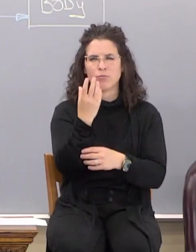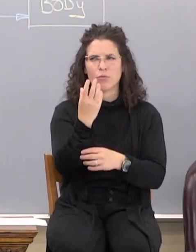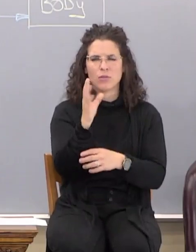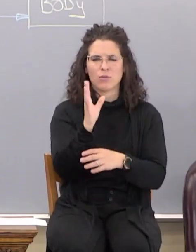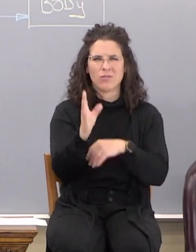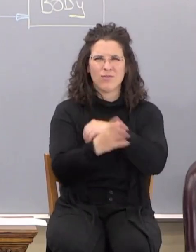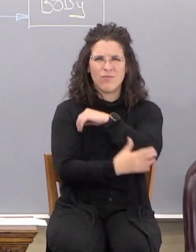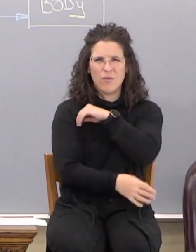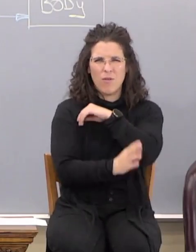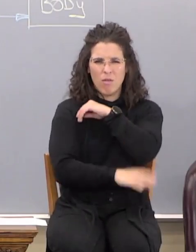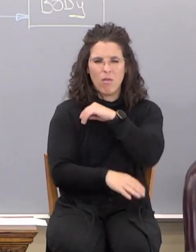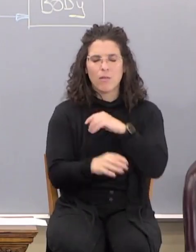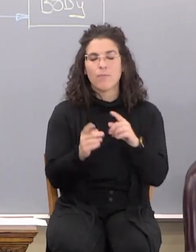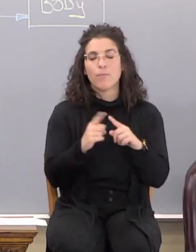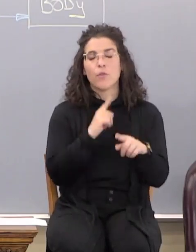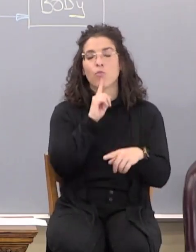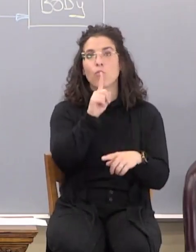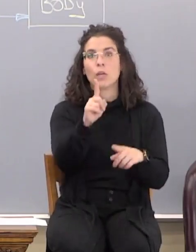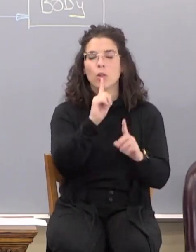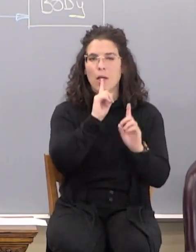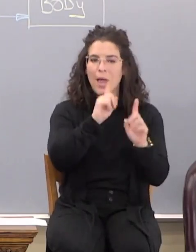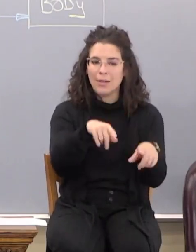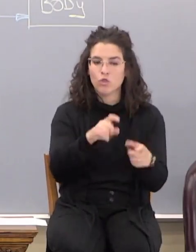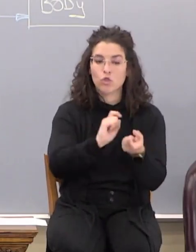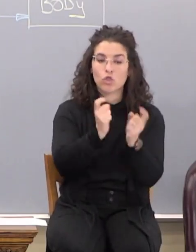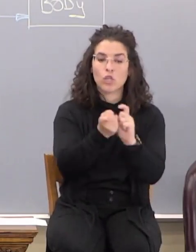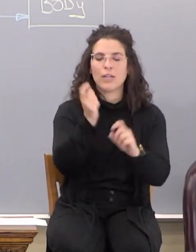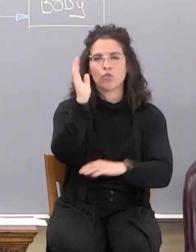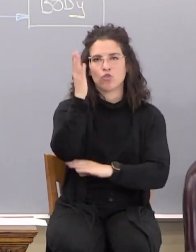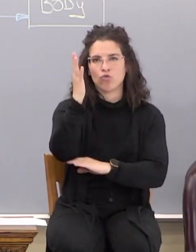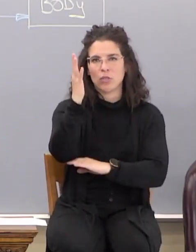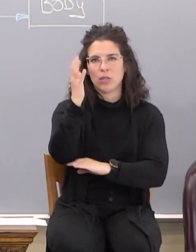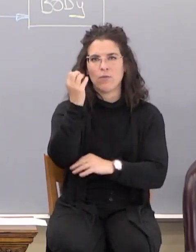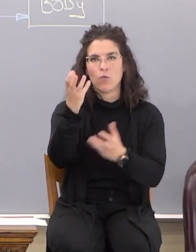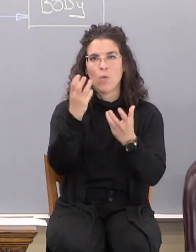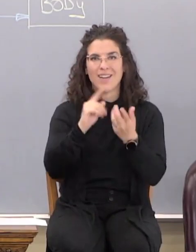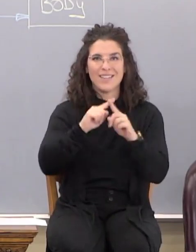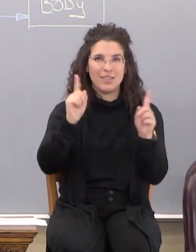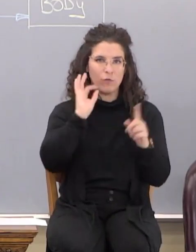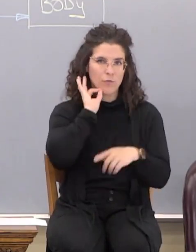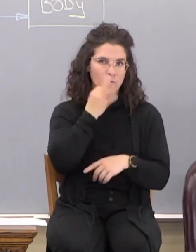Excuse me. The real solution is change the tree.